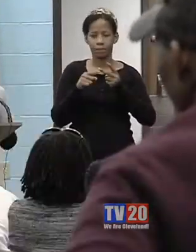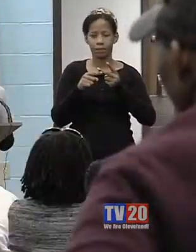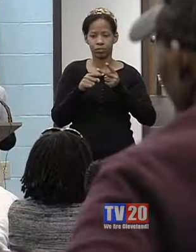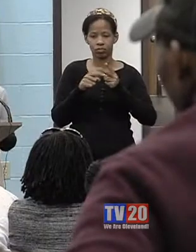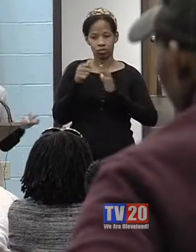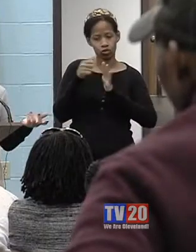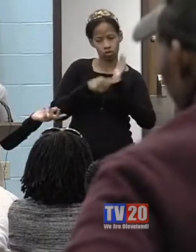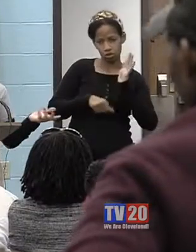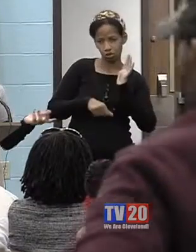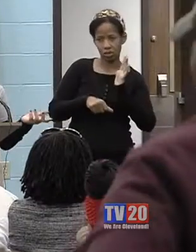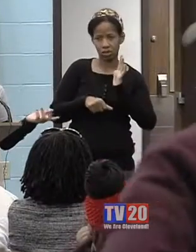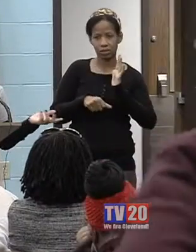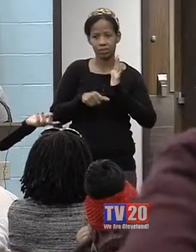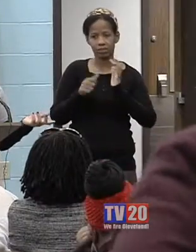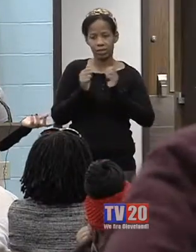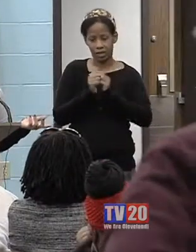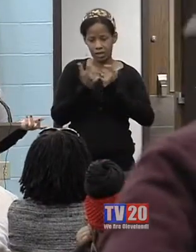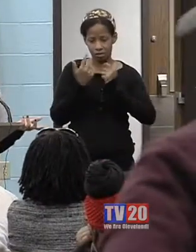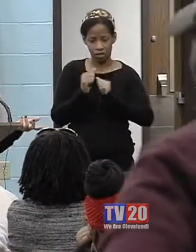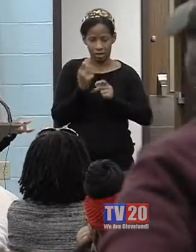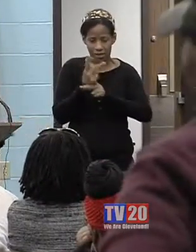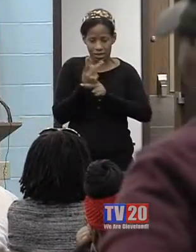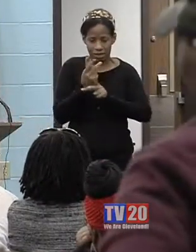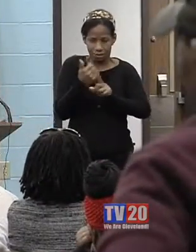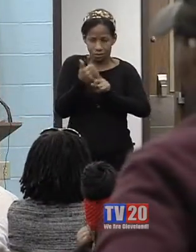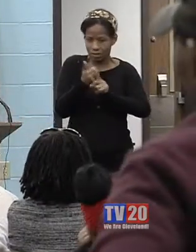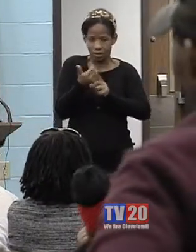surgery. And three, disarm a bomb.